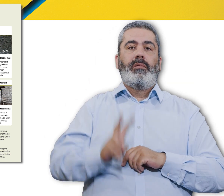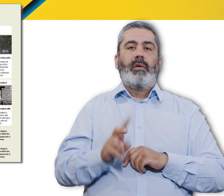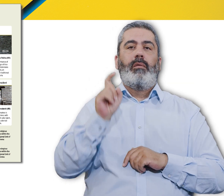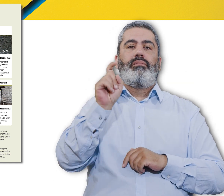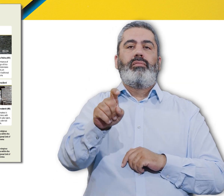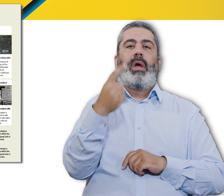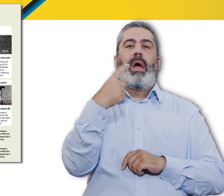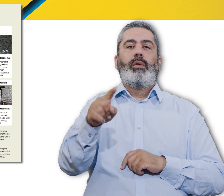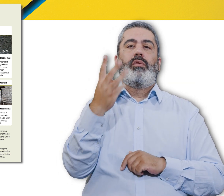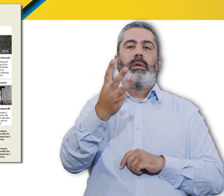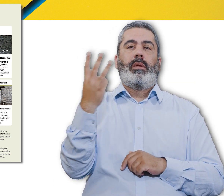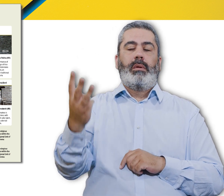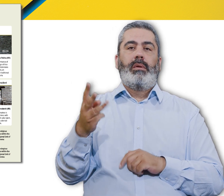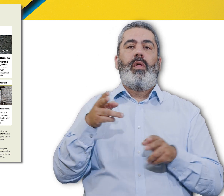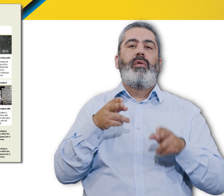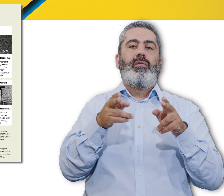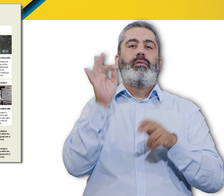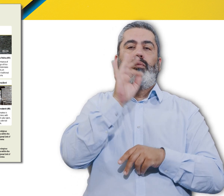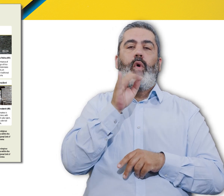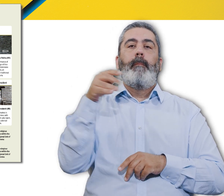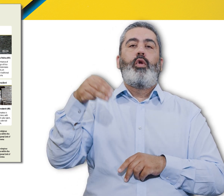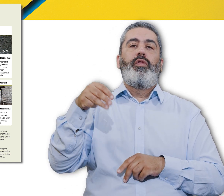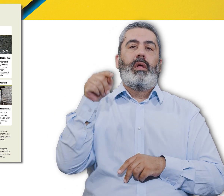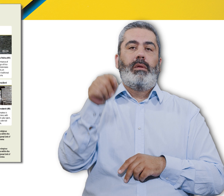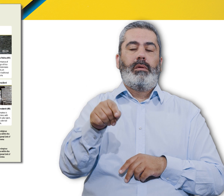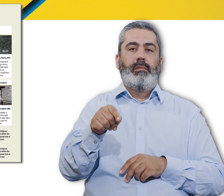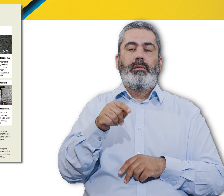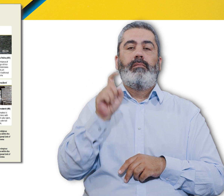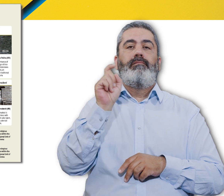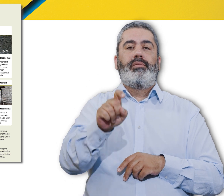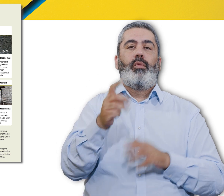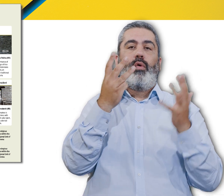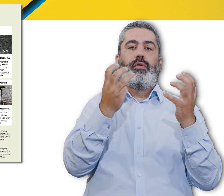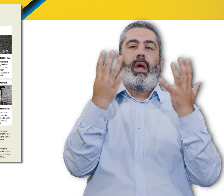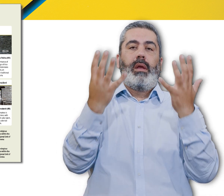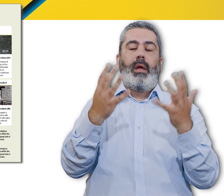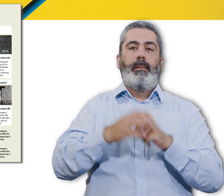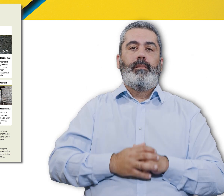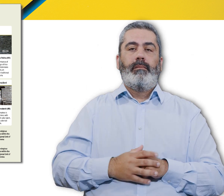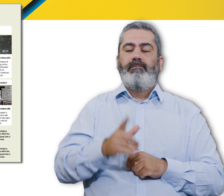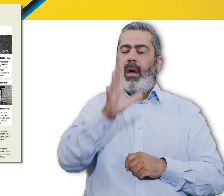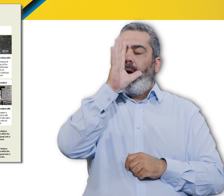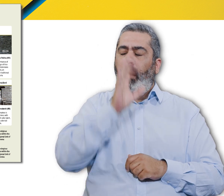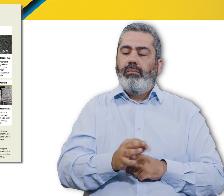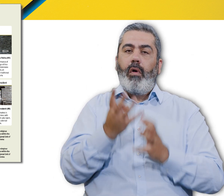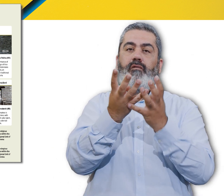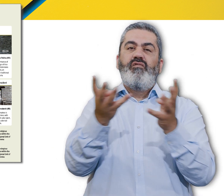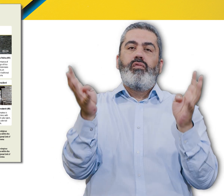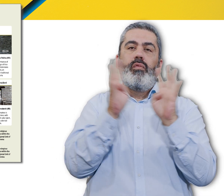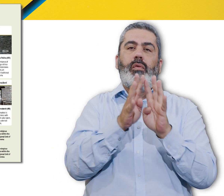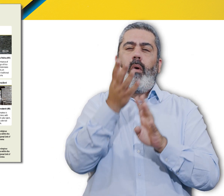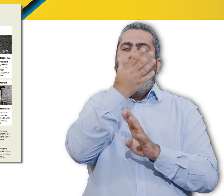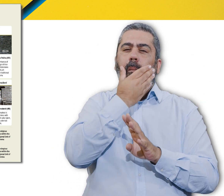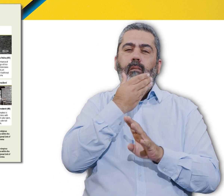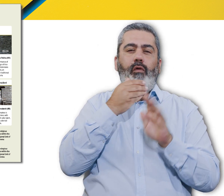of the traditional architecture of Zagarohornia. Monastery of St. Porskivi, number